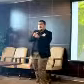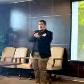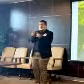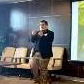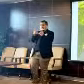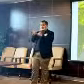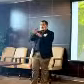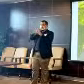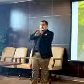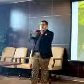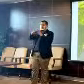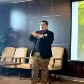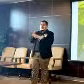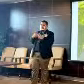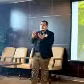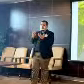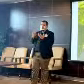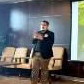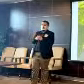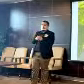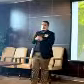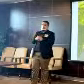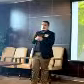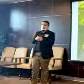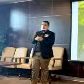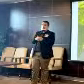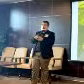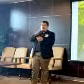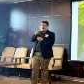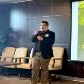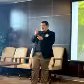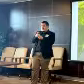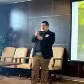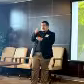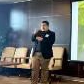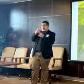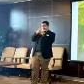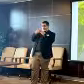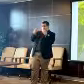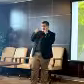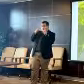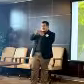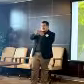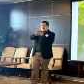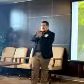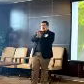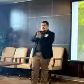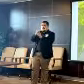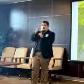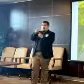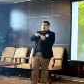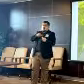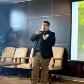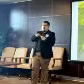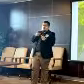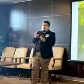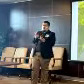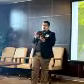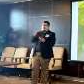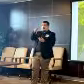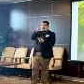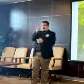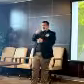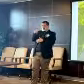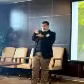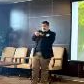was still frustration and anger. It's been really hard to see mask wearing become such a point of contention. If